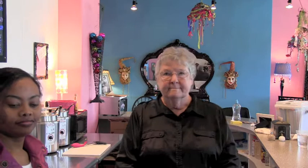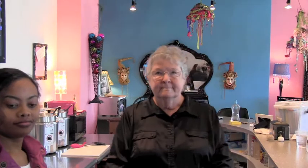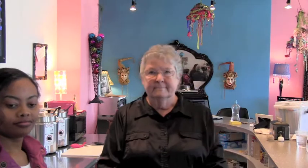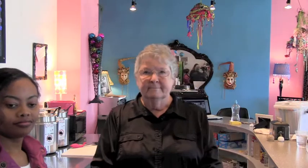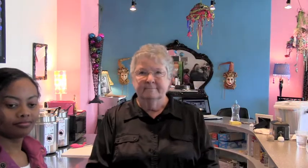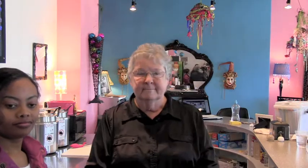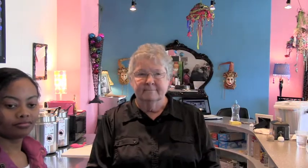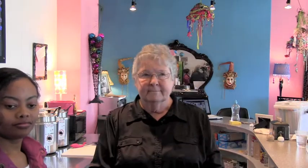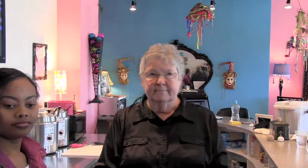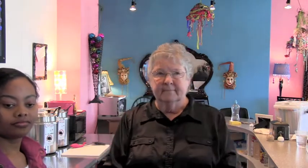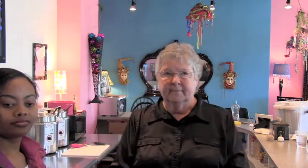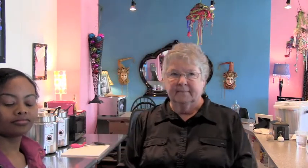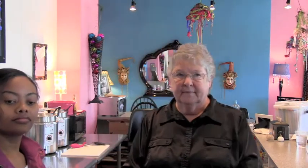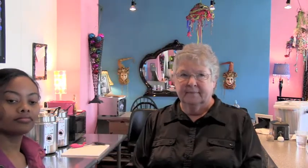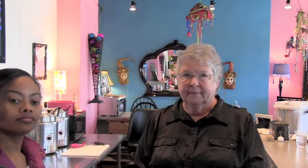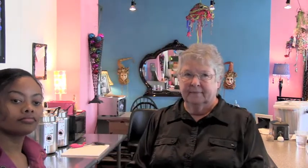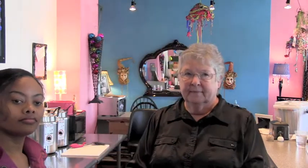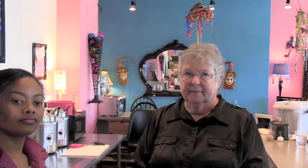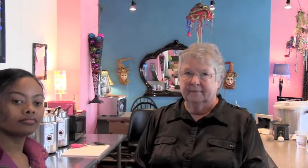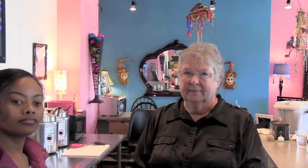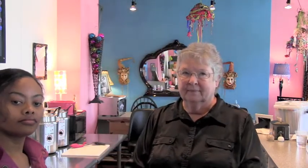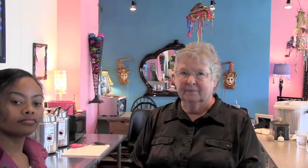to the counter.